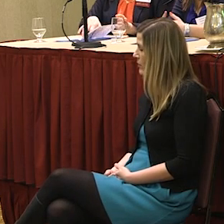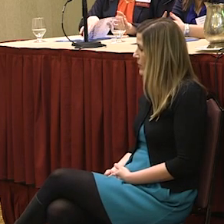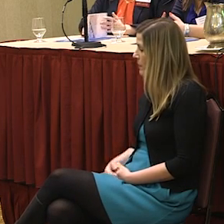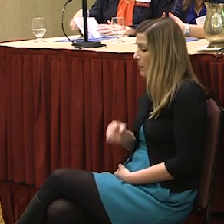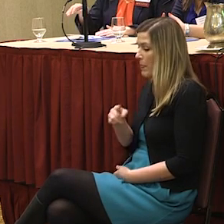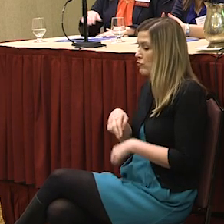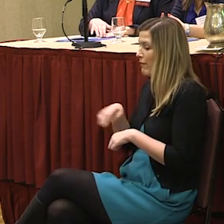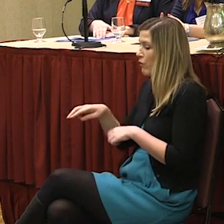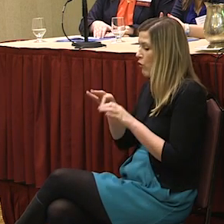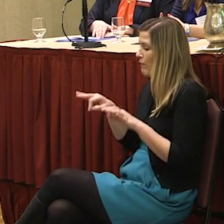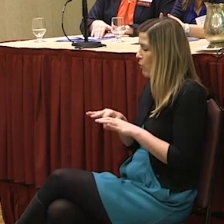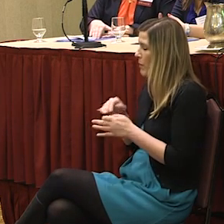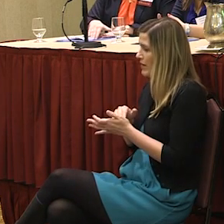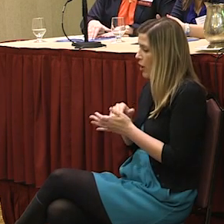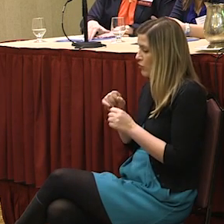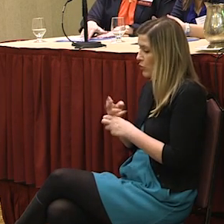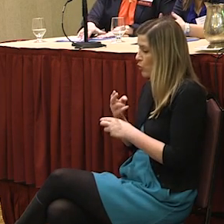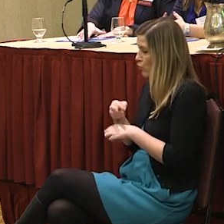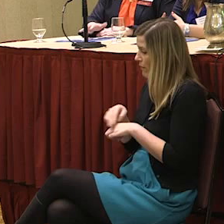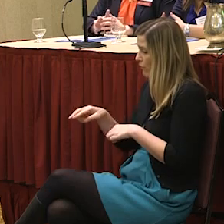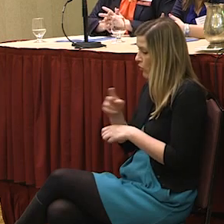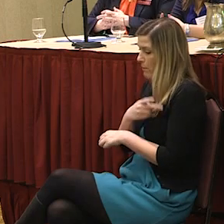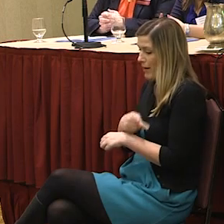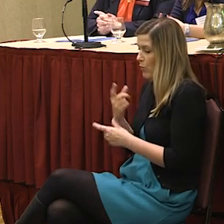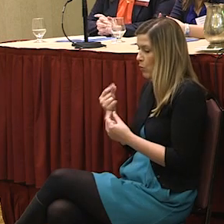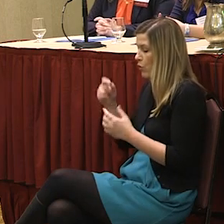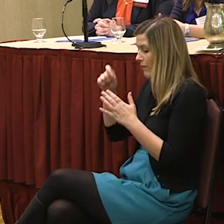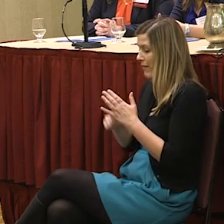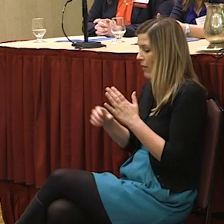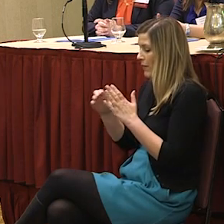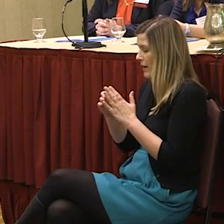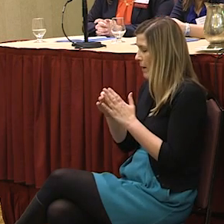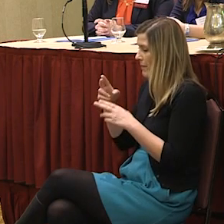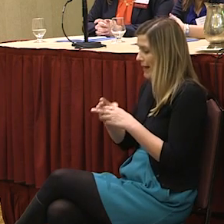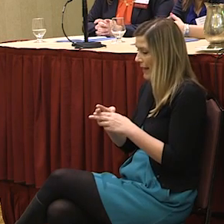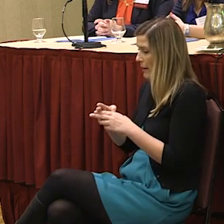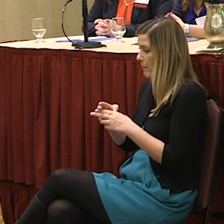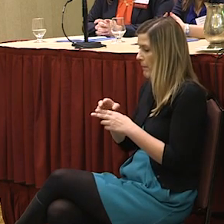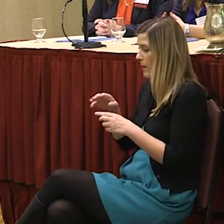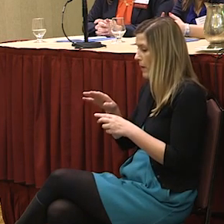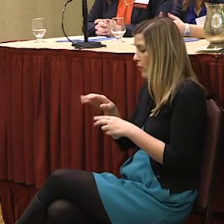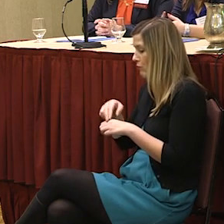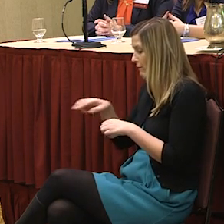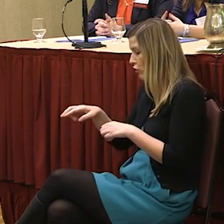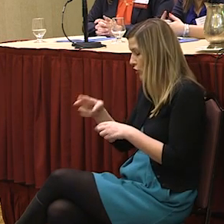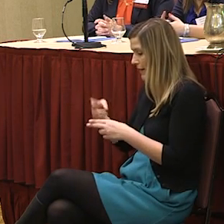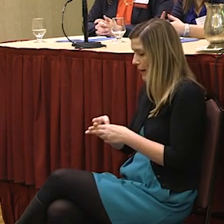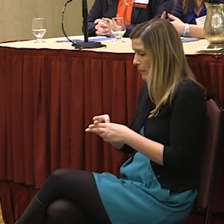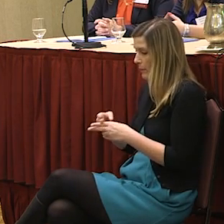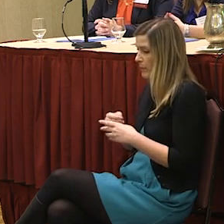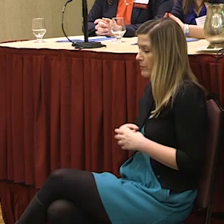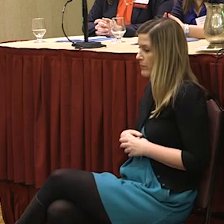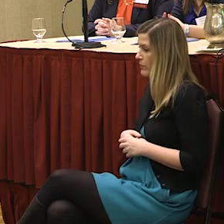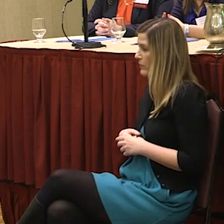that providers can use to refer their patients. You would fill out the top part with the patient's name and then your referring provider name as